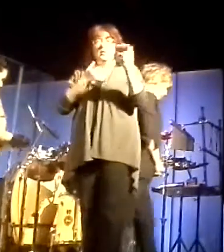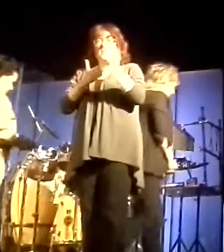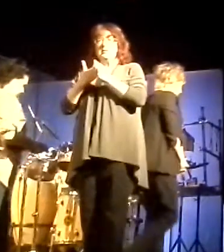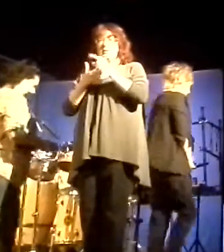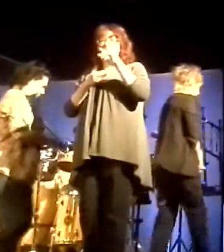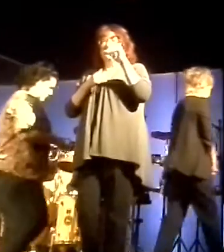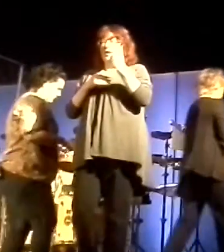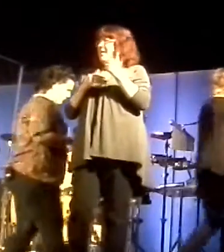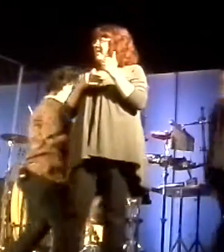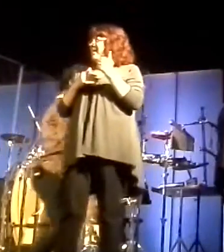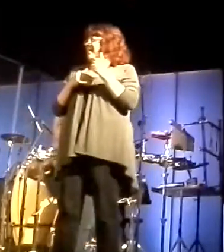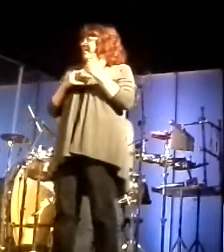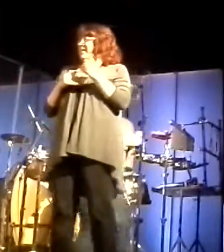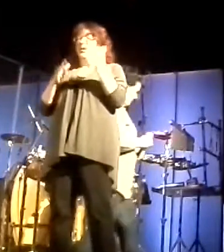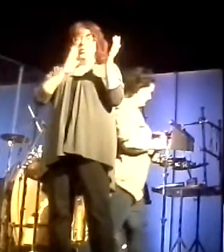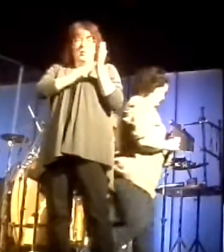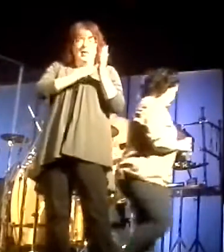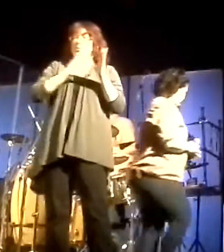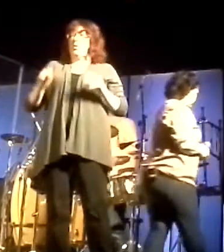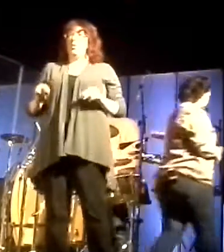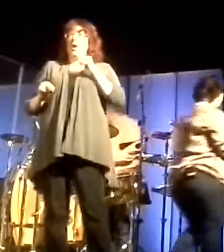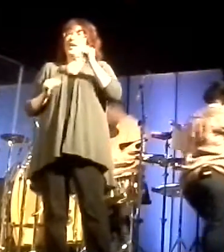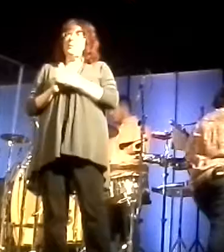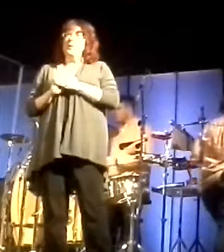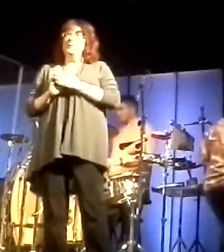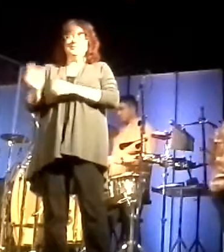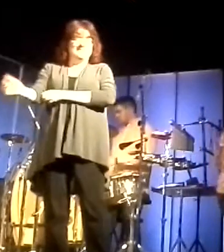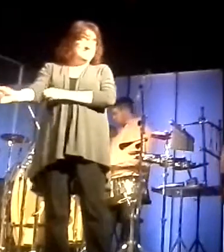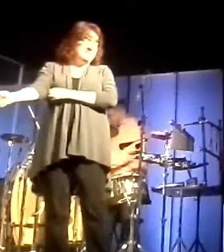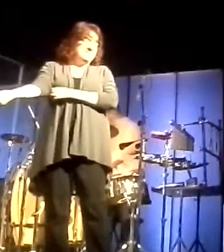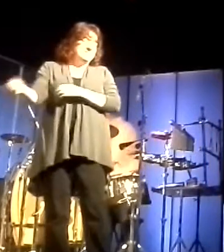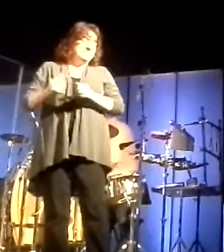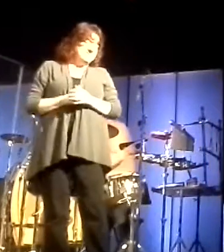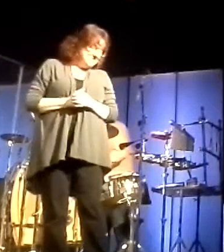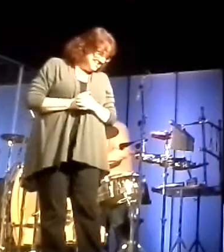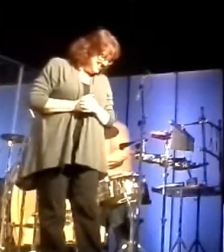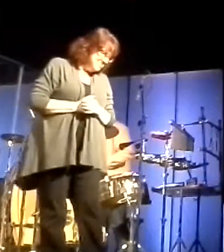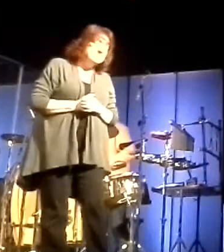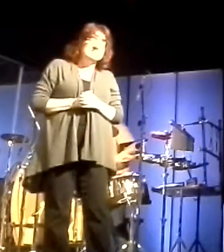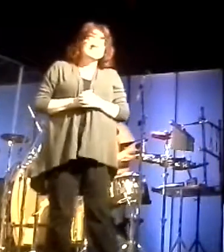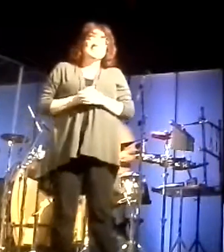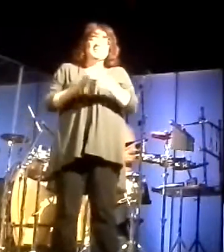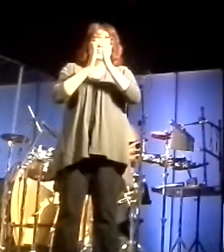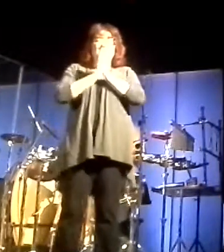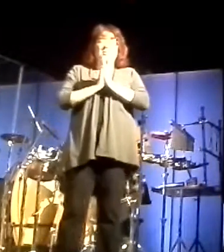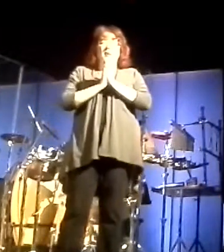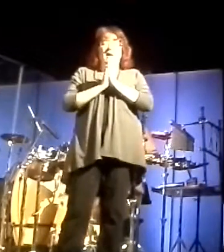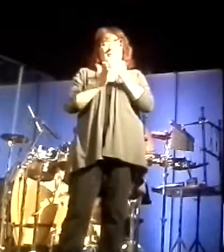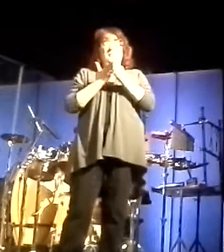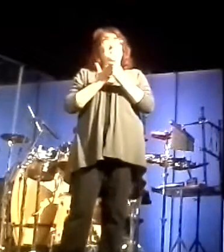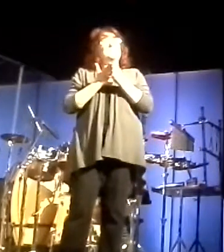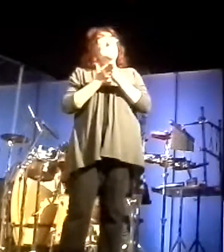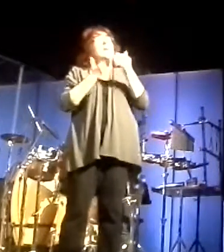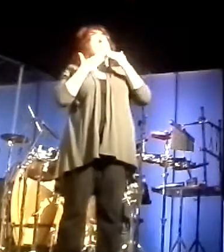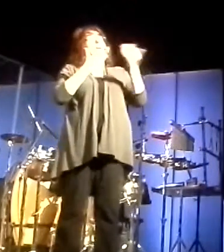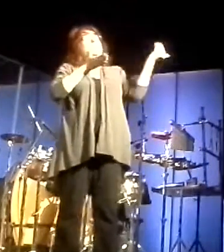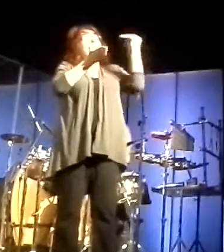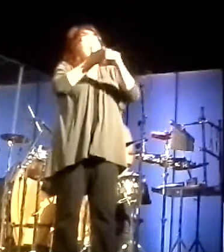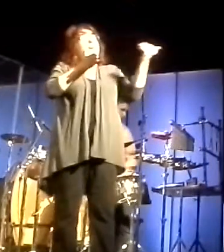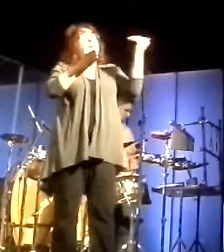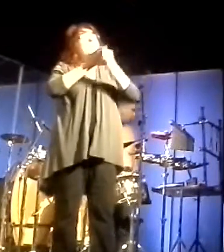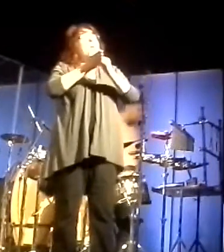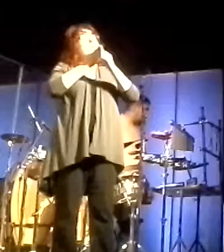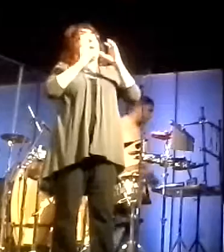You guys are so funny. It's like, we're going to clap. No, we're not. we're going to pray over this offering. God, thank you again and again